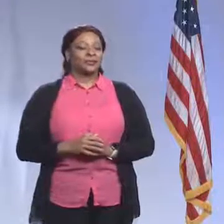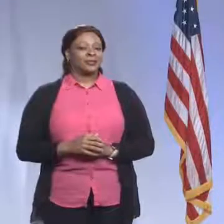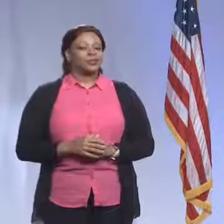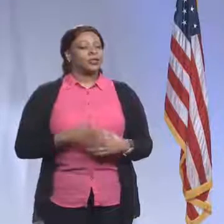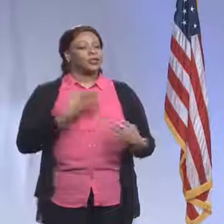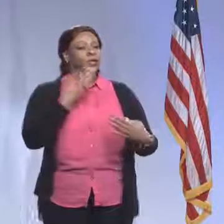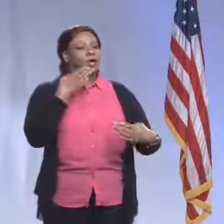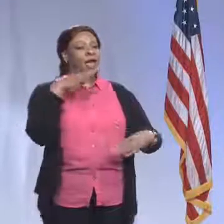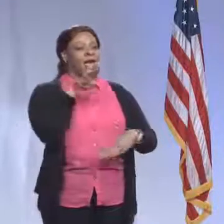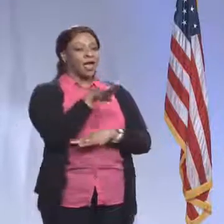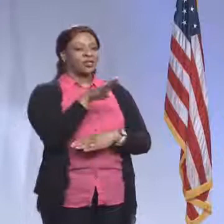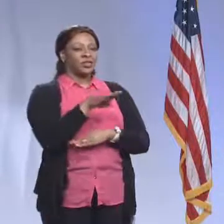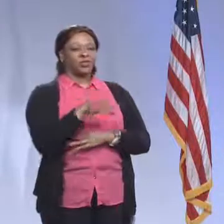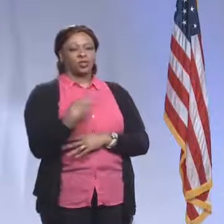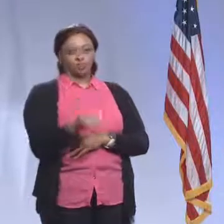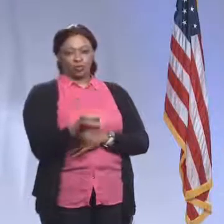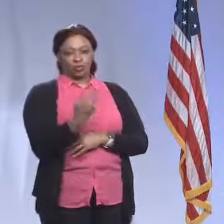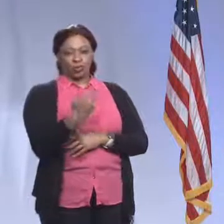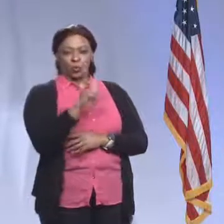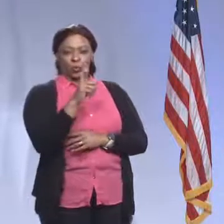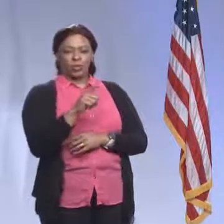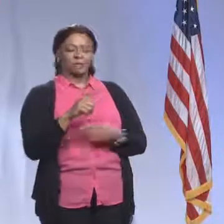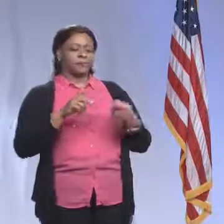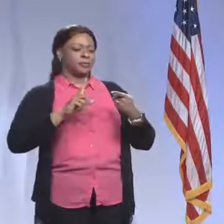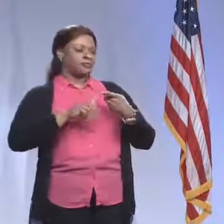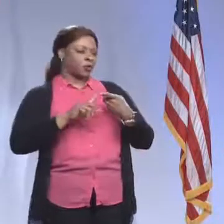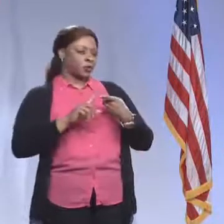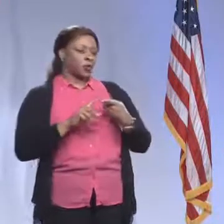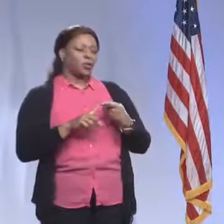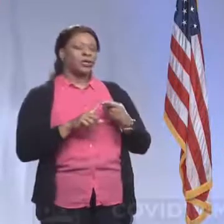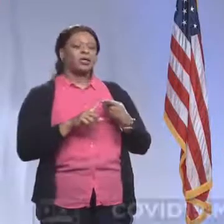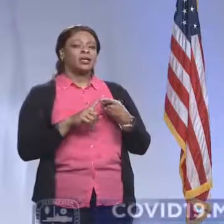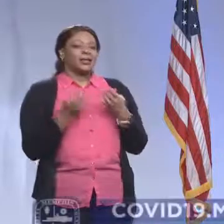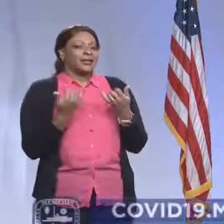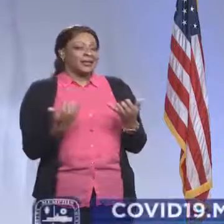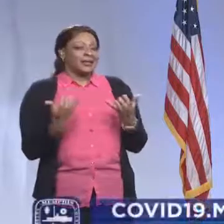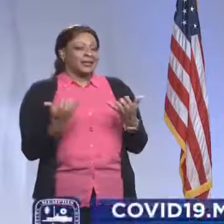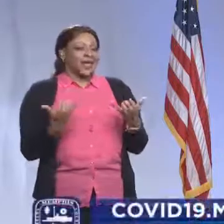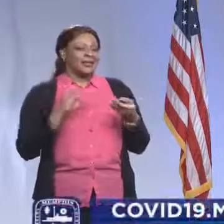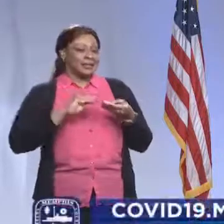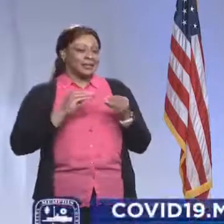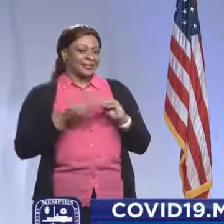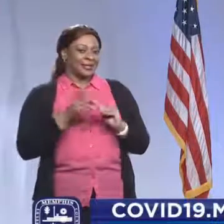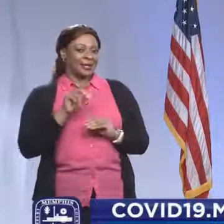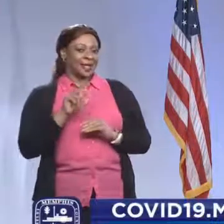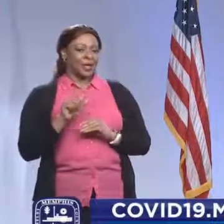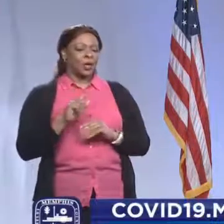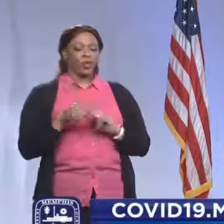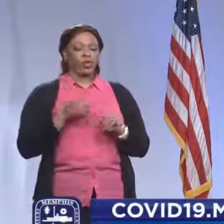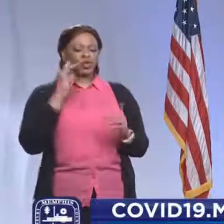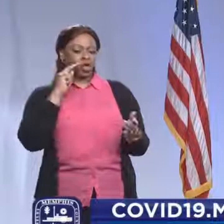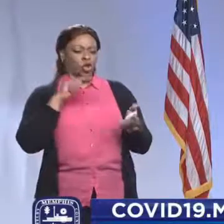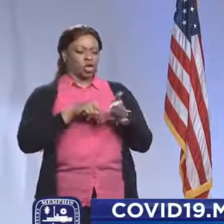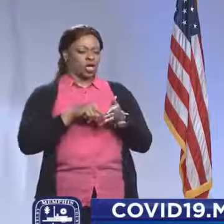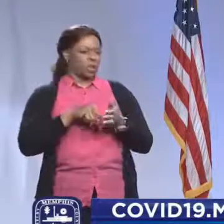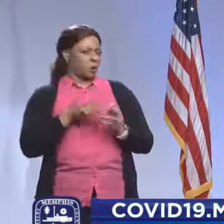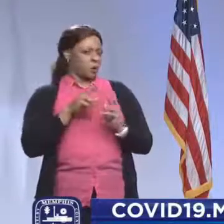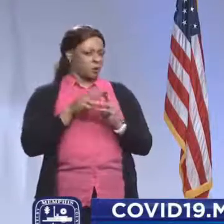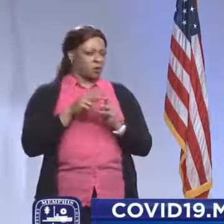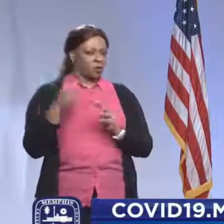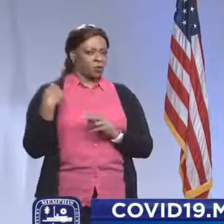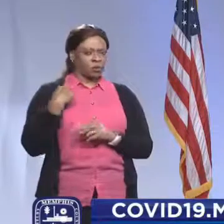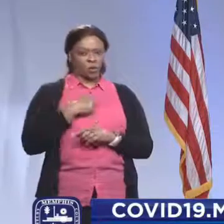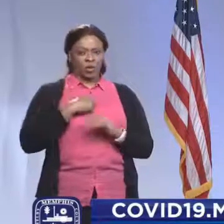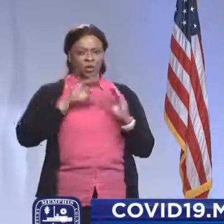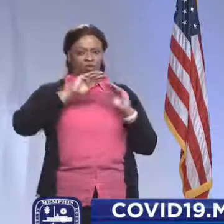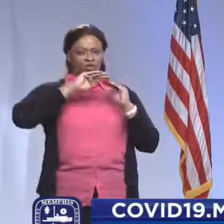Good afternoon. I have two questions. My first one is on today's data. So when you're looking at whether we're